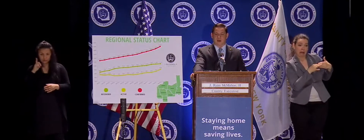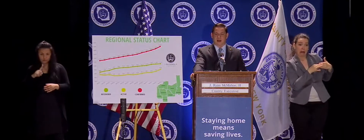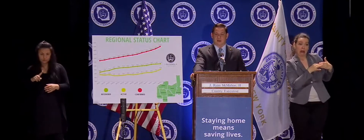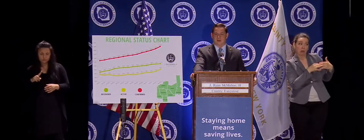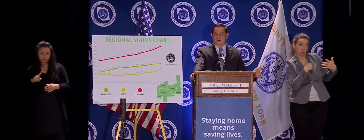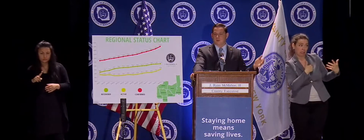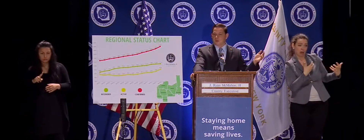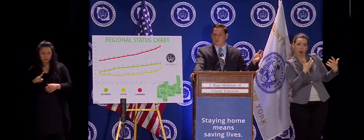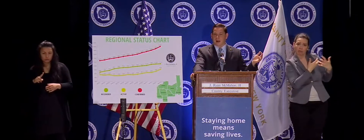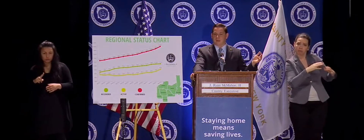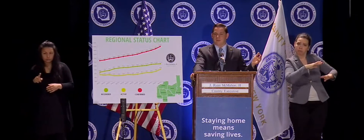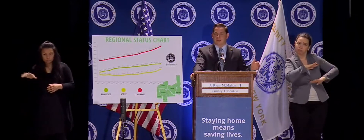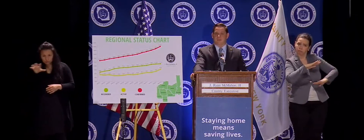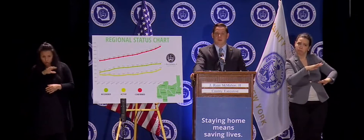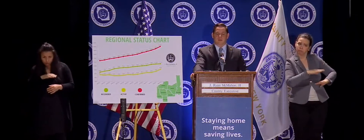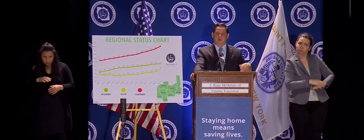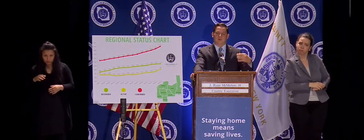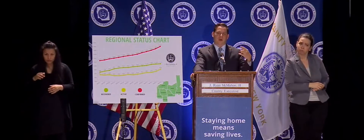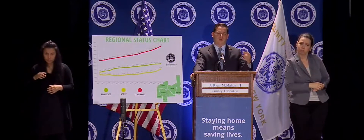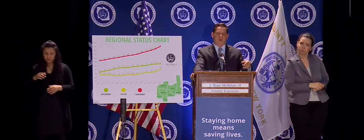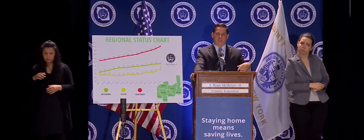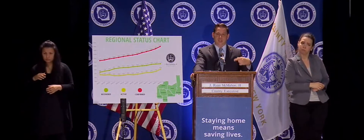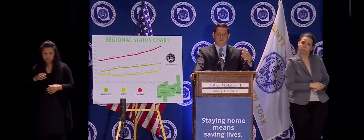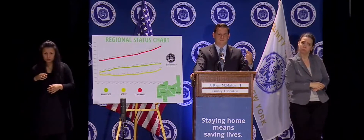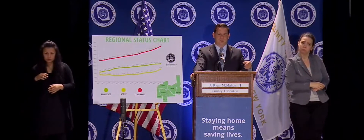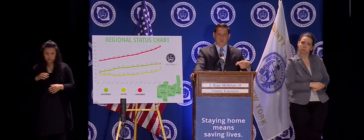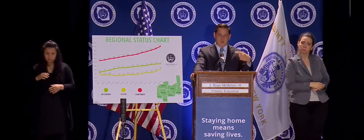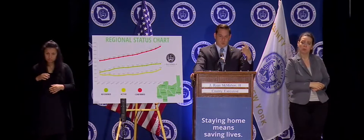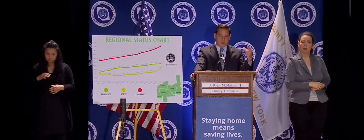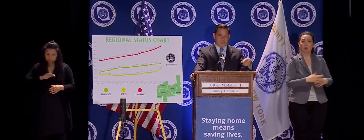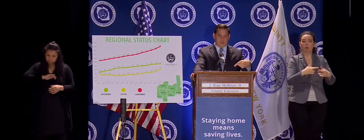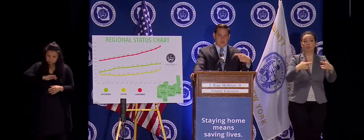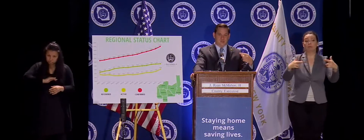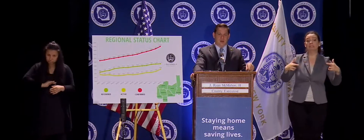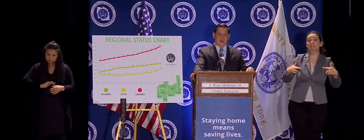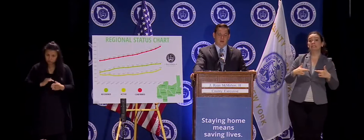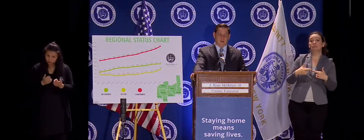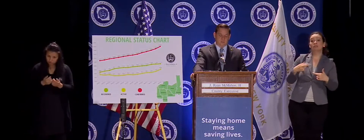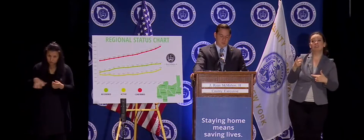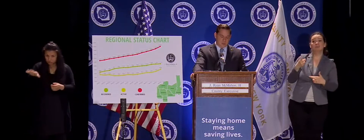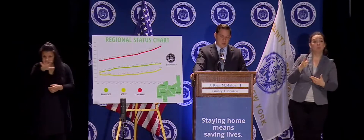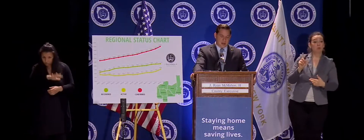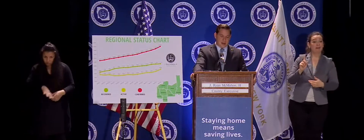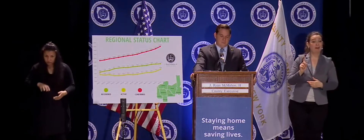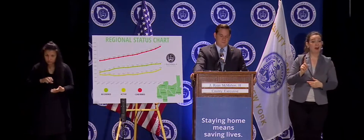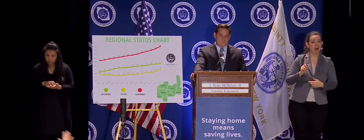average for our county, we can probably meet. But for our region, this is a region, not just our county,